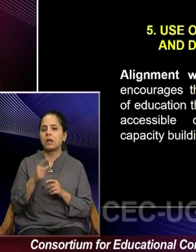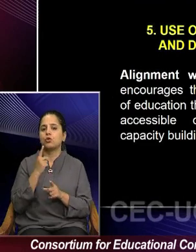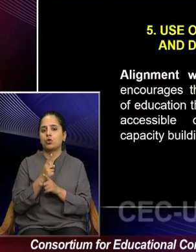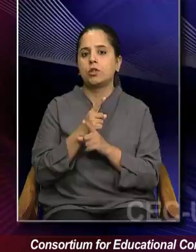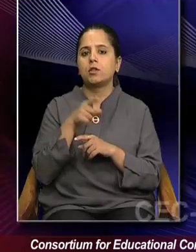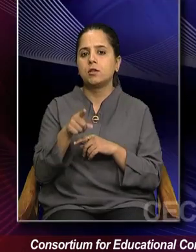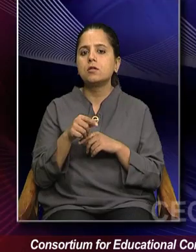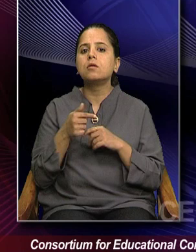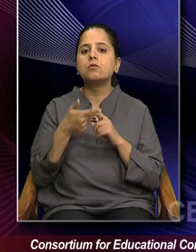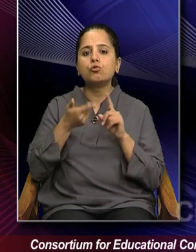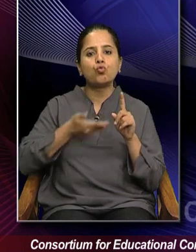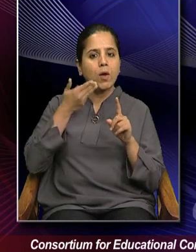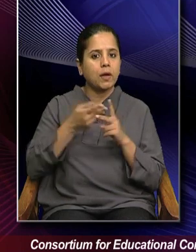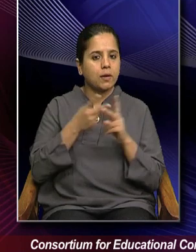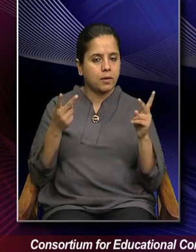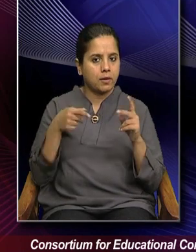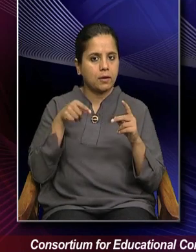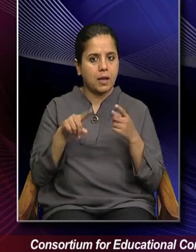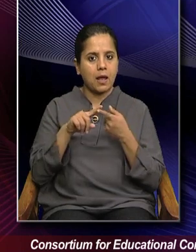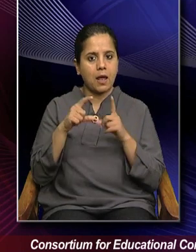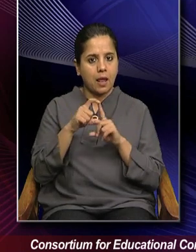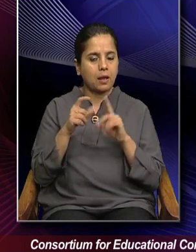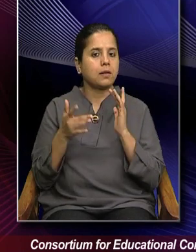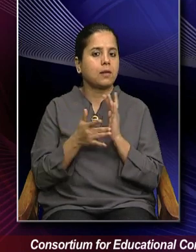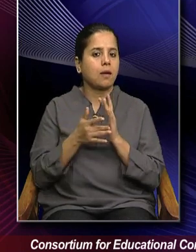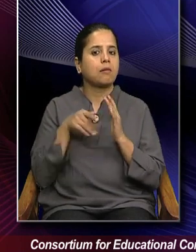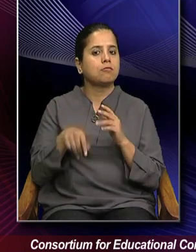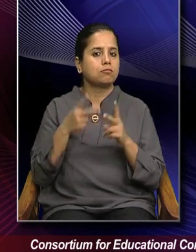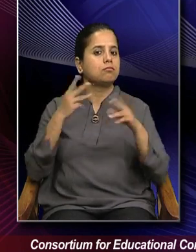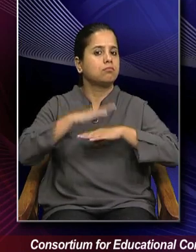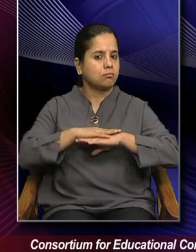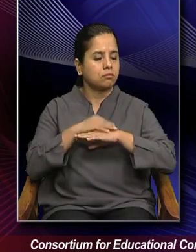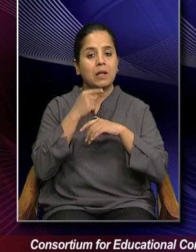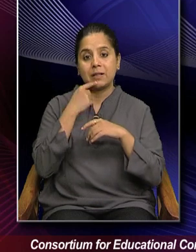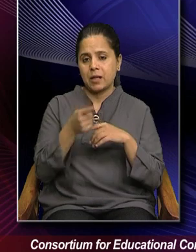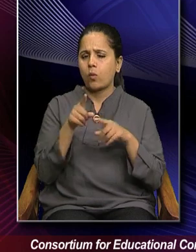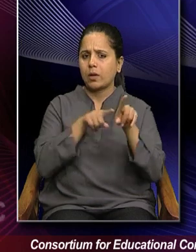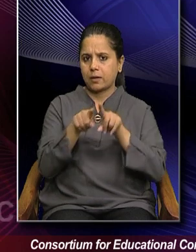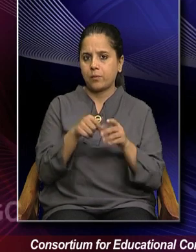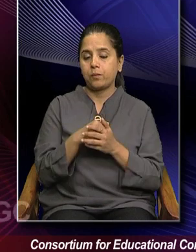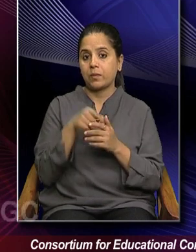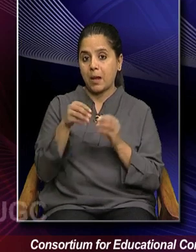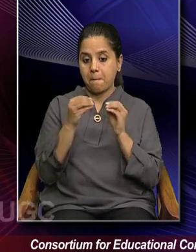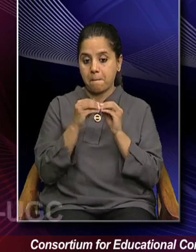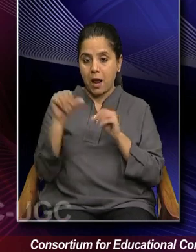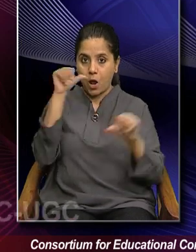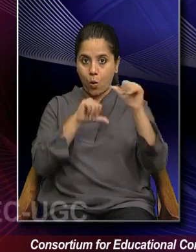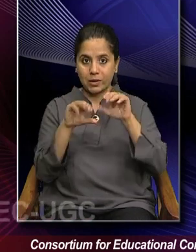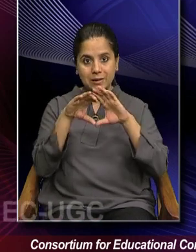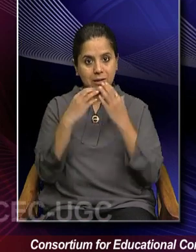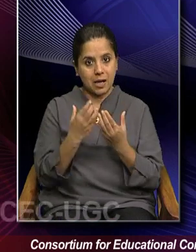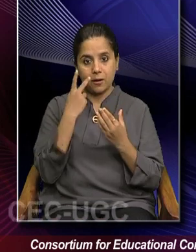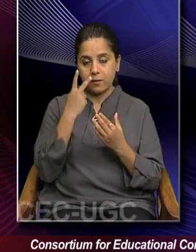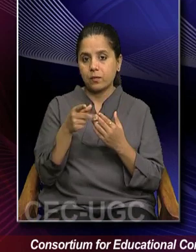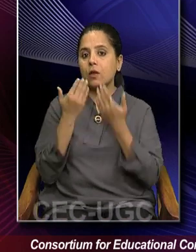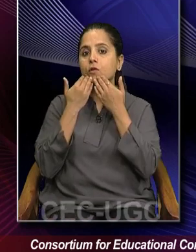capacity building in EdTech platforms. For example, in a biology class,